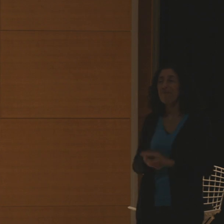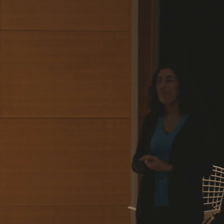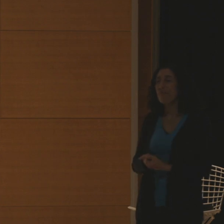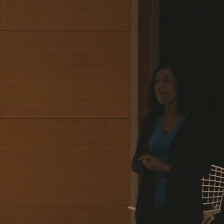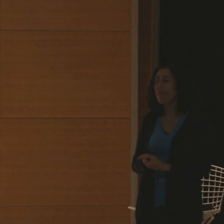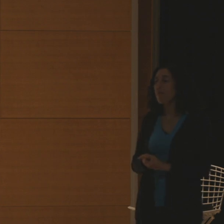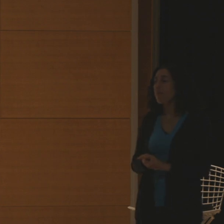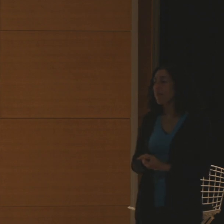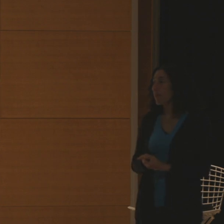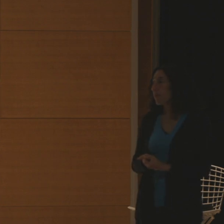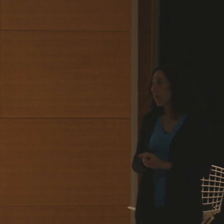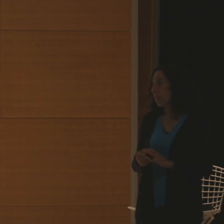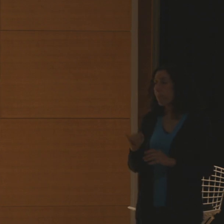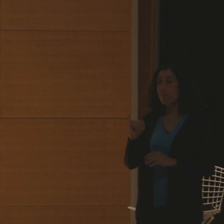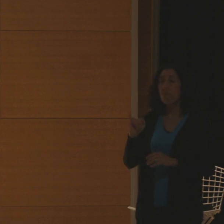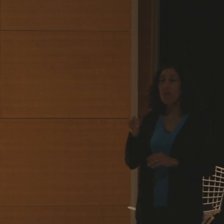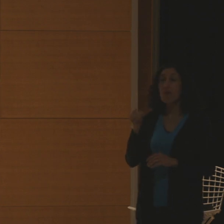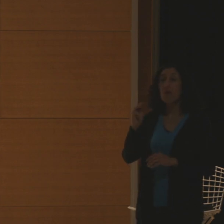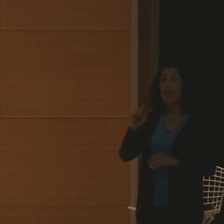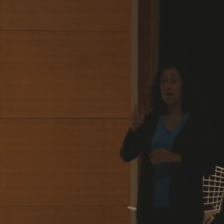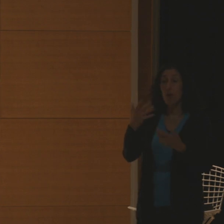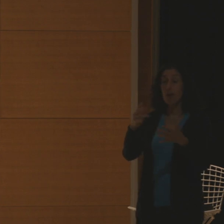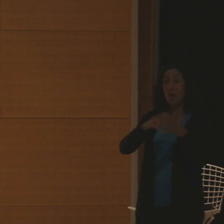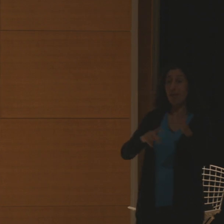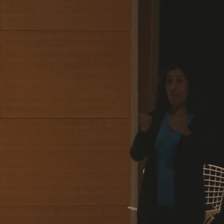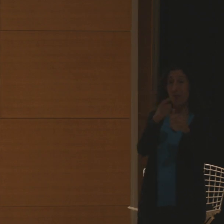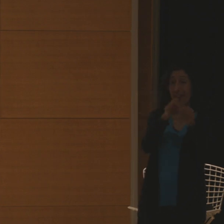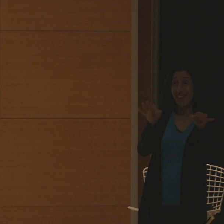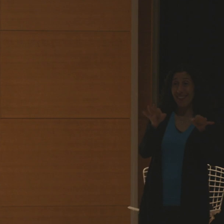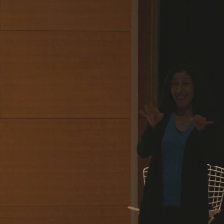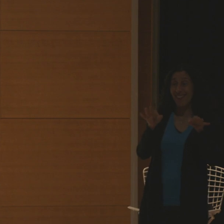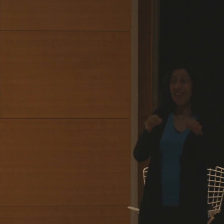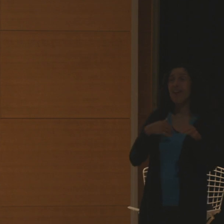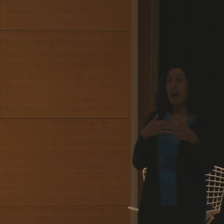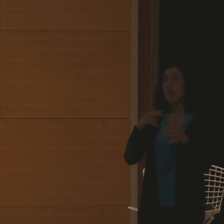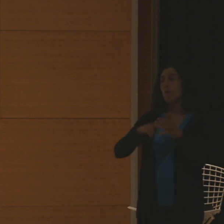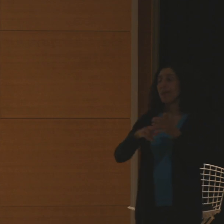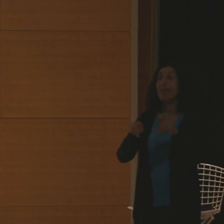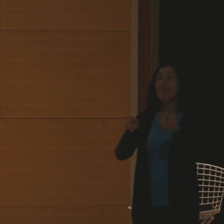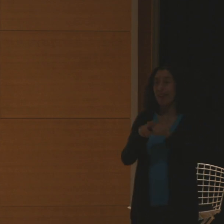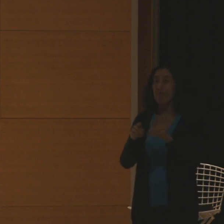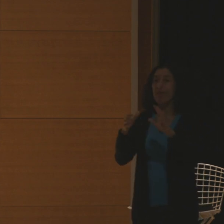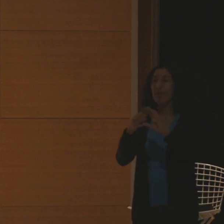Jamil already read the first sentence, and I am going to be reading from the title story